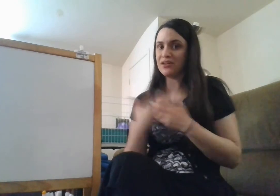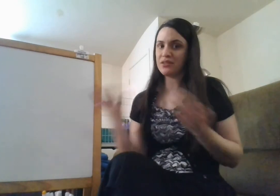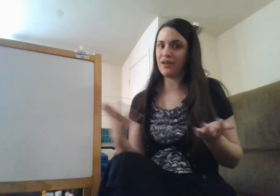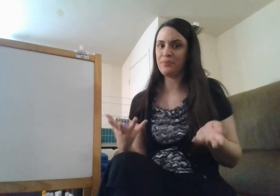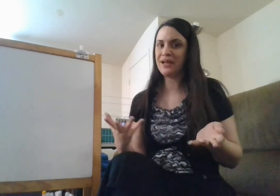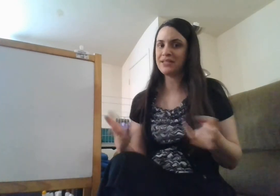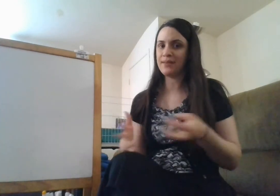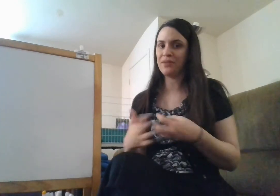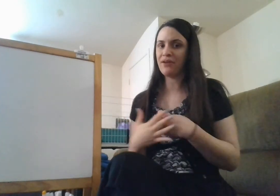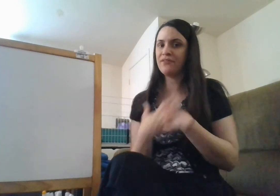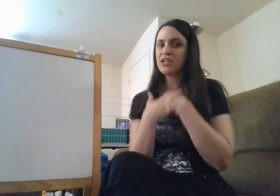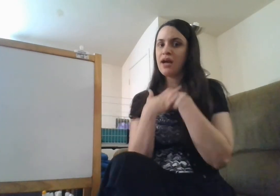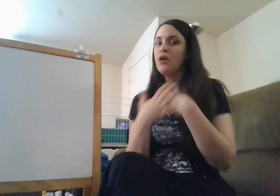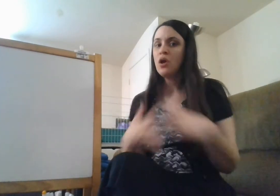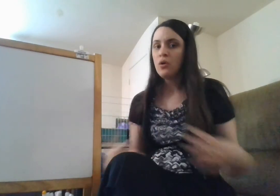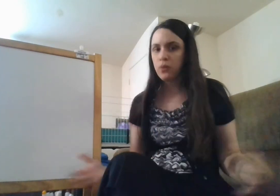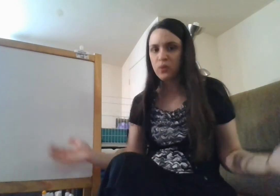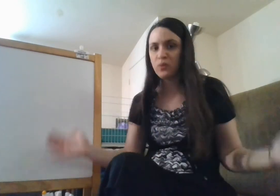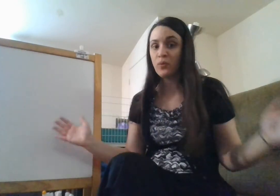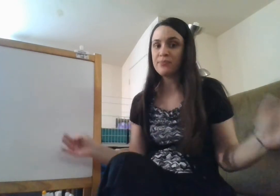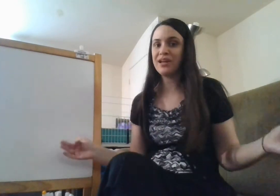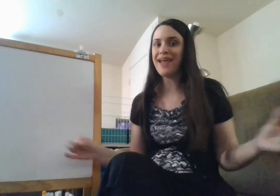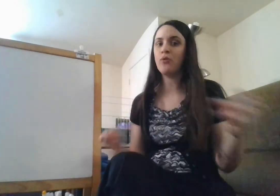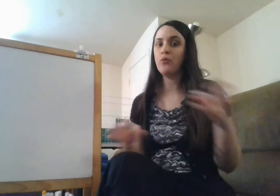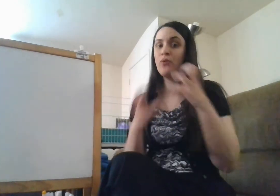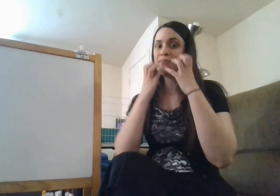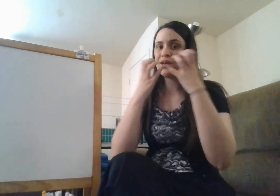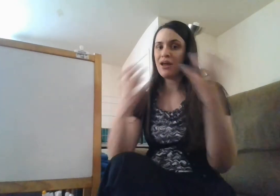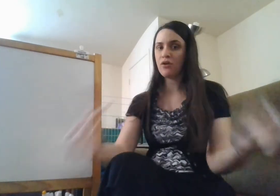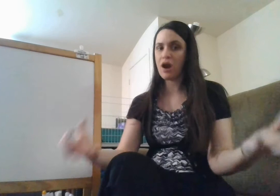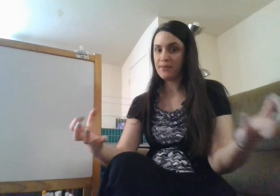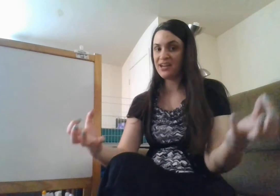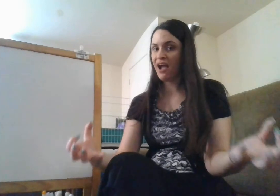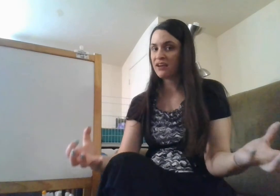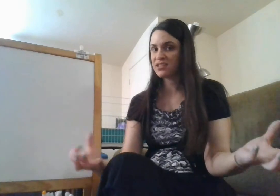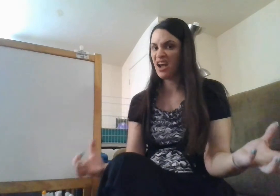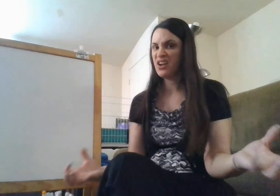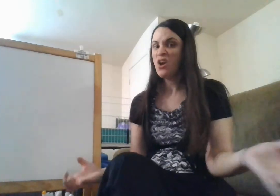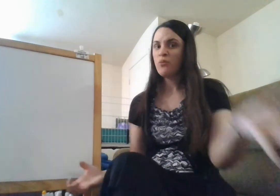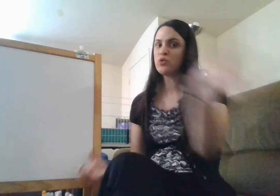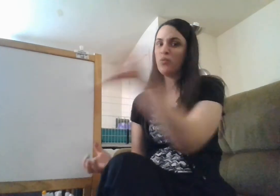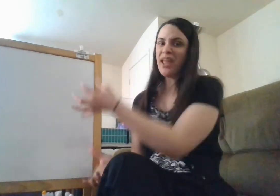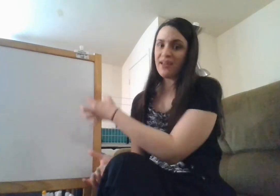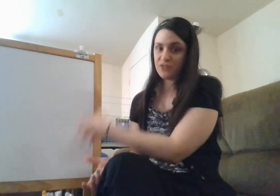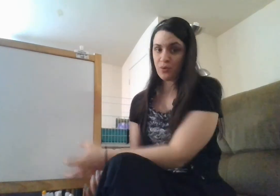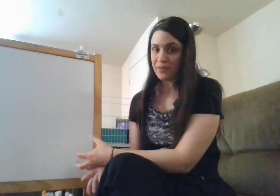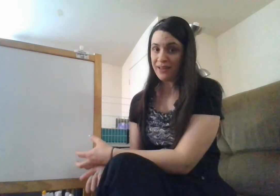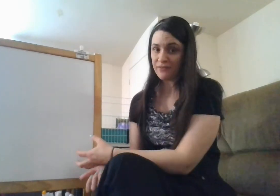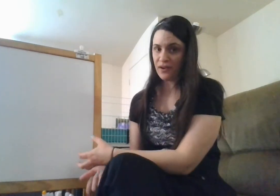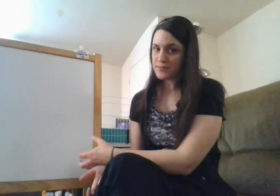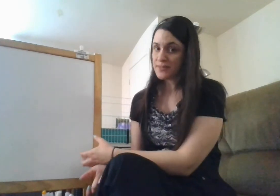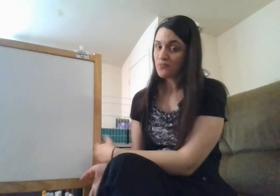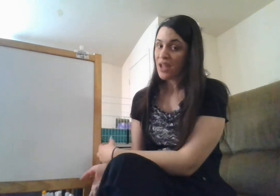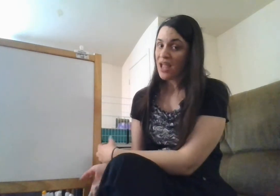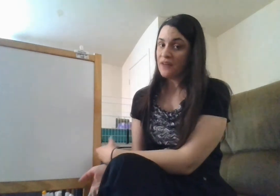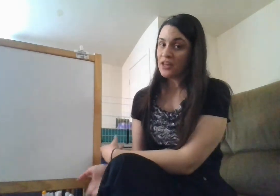also give the plants something, right? Every time we breathe out carbon dioxide, which we give to our plant friends. And then